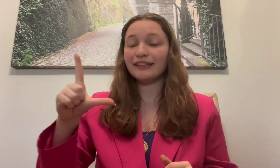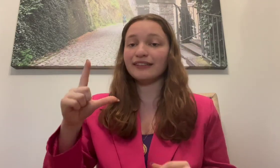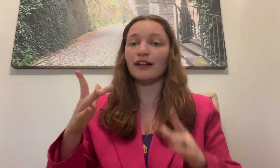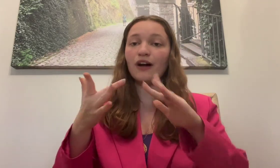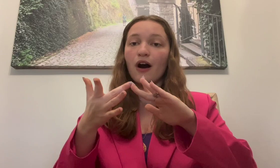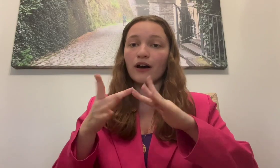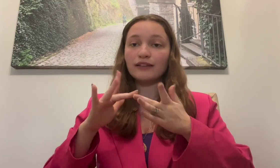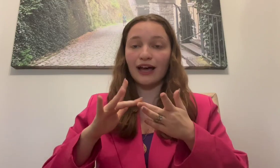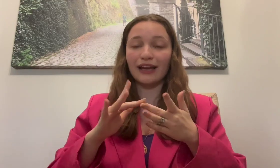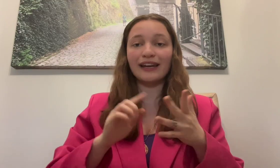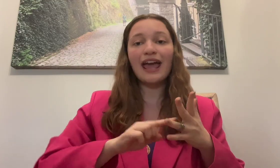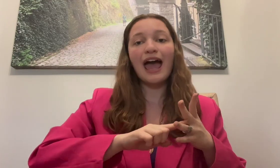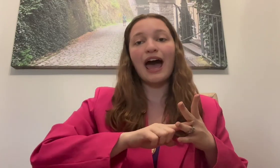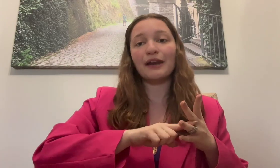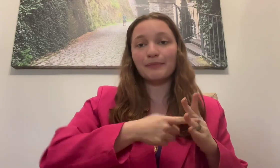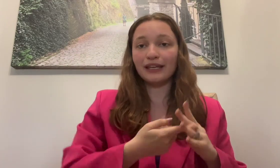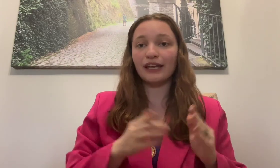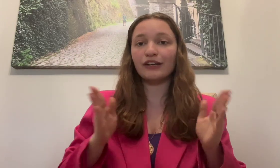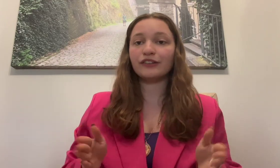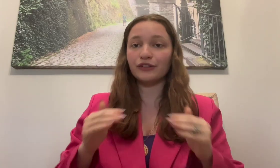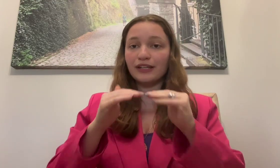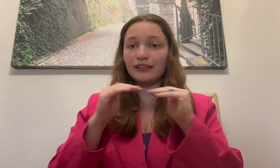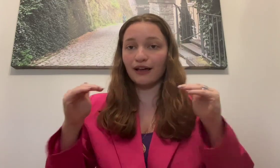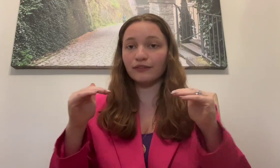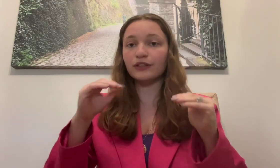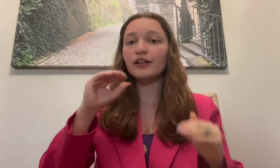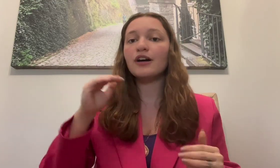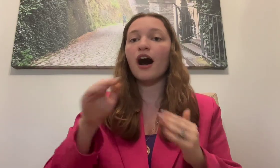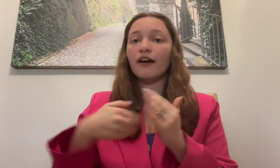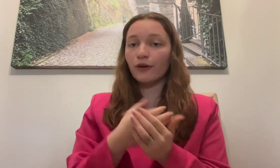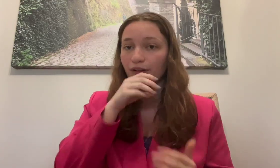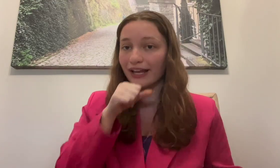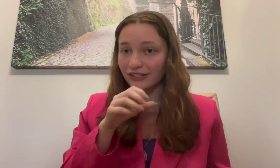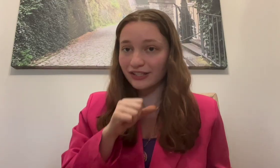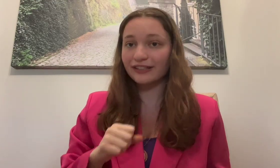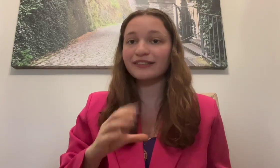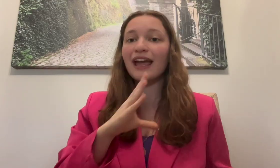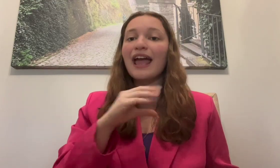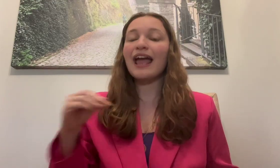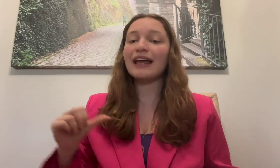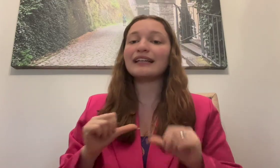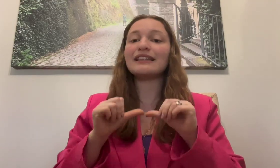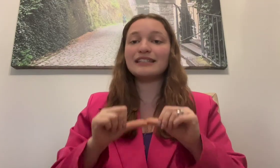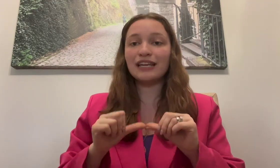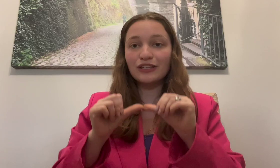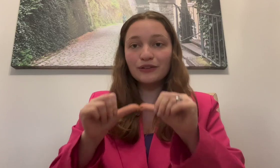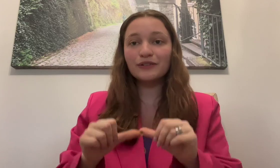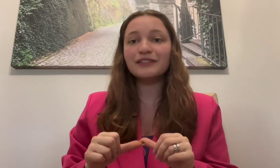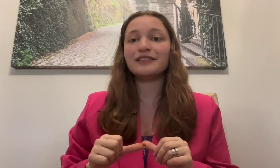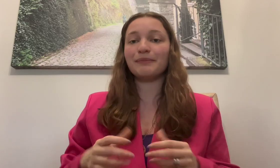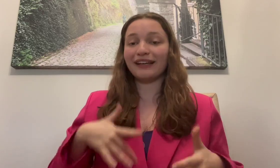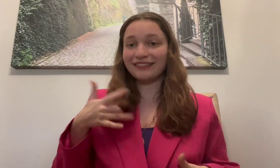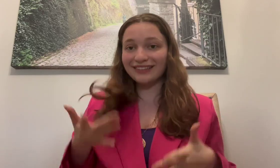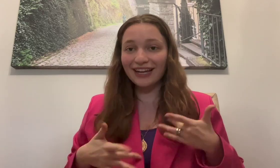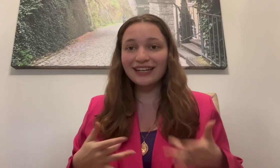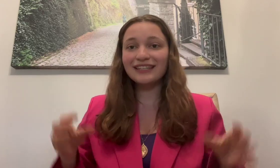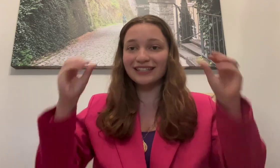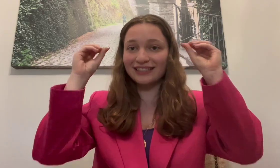ASL online at a beginning student level of all ages and continue to be excited to